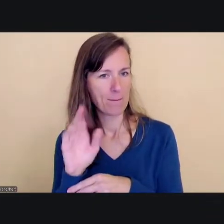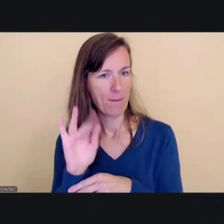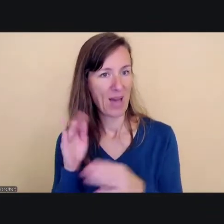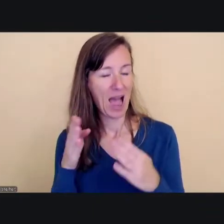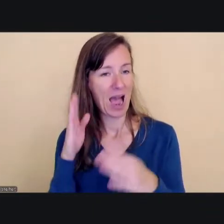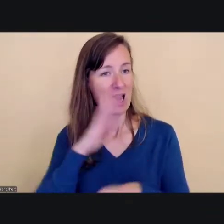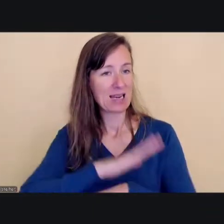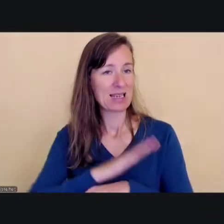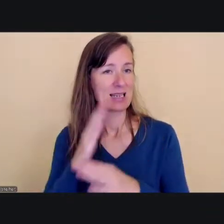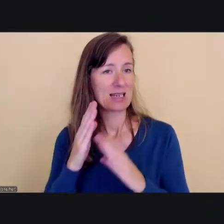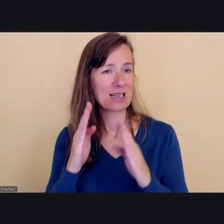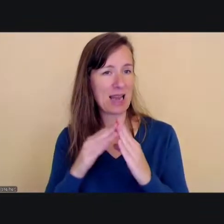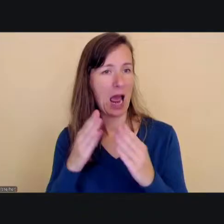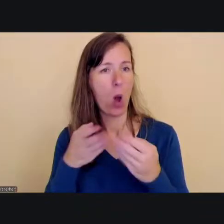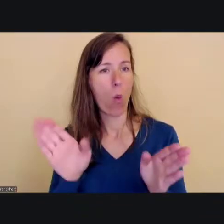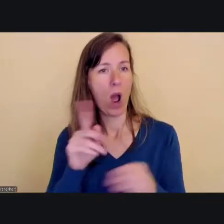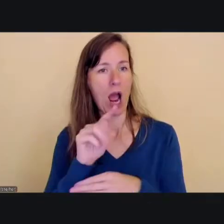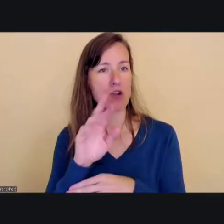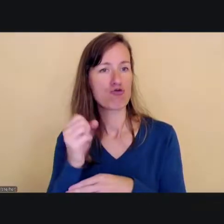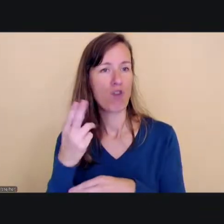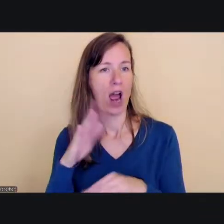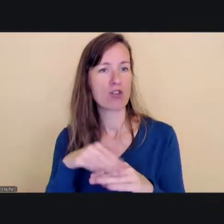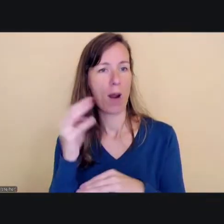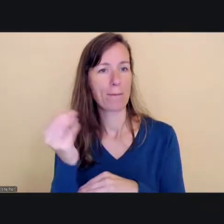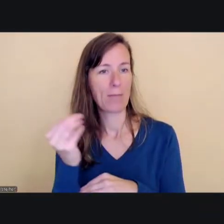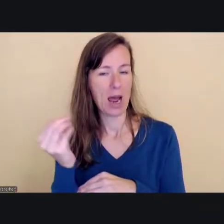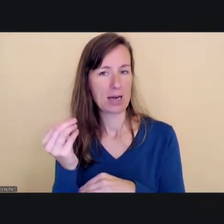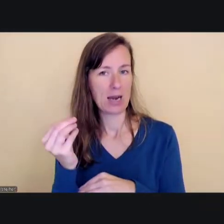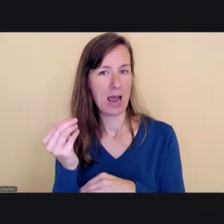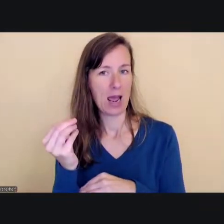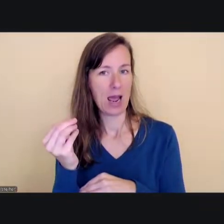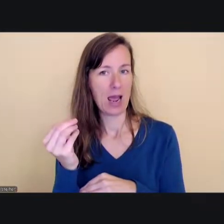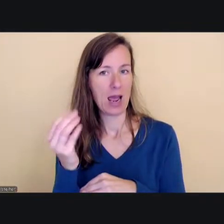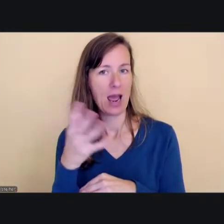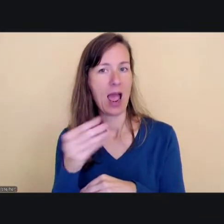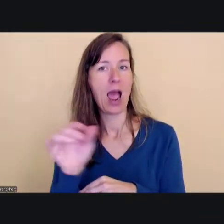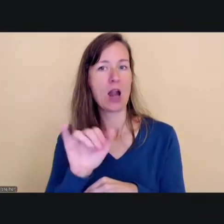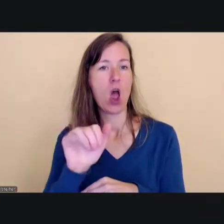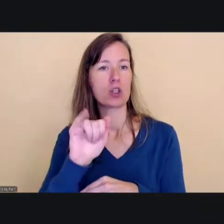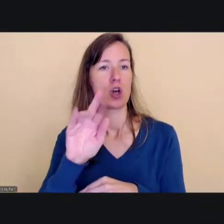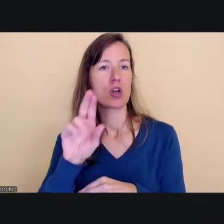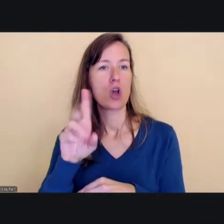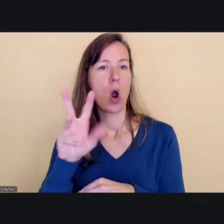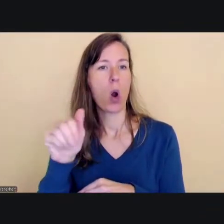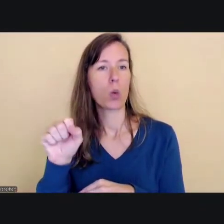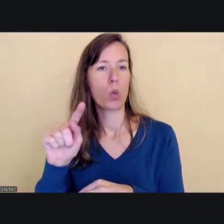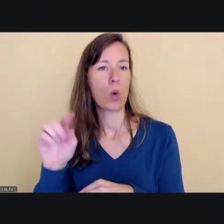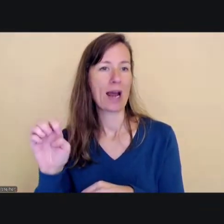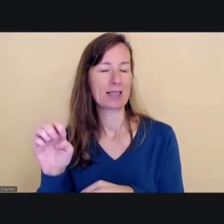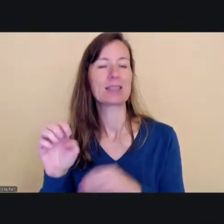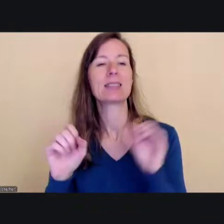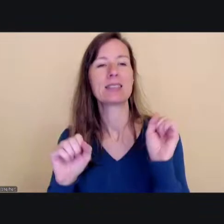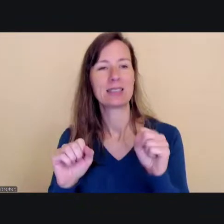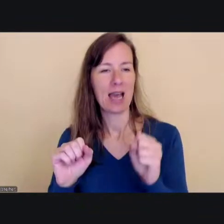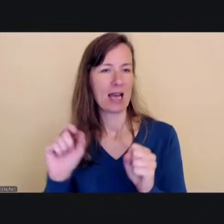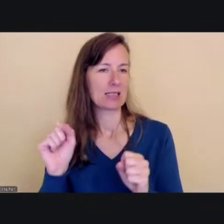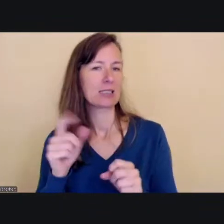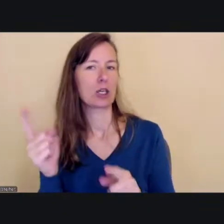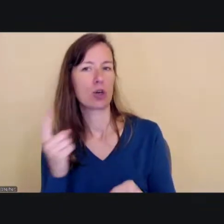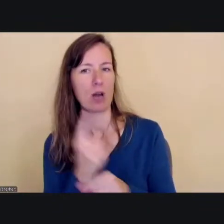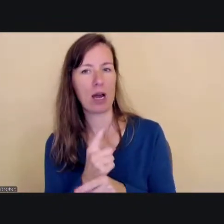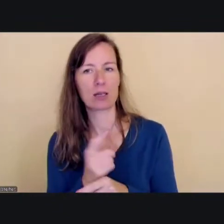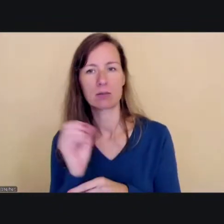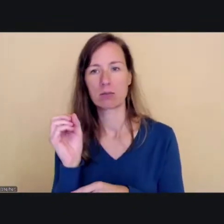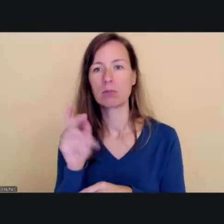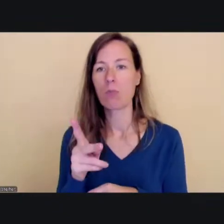on Monday? On Monday, yes, correct. Along with yard waste? Along with yard waste, correct. Okay. I just wanted